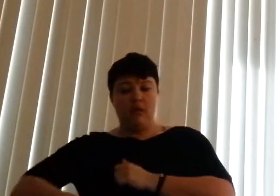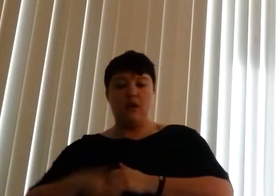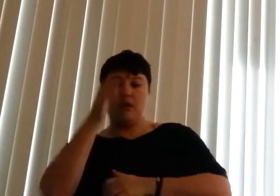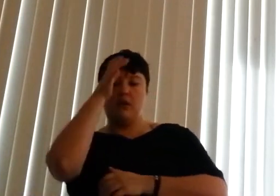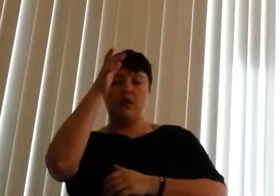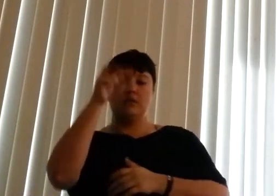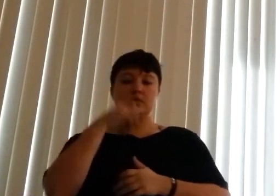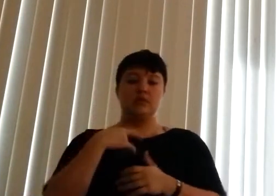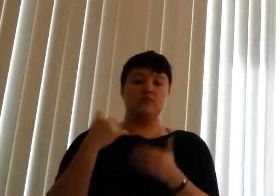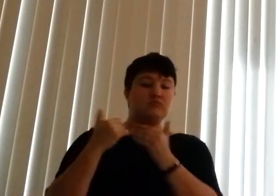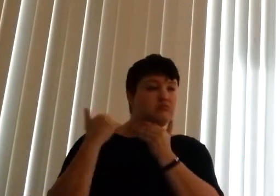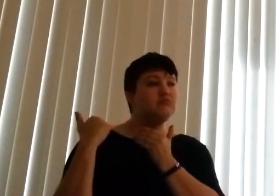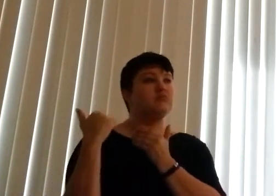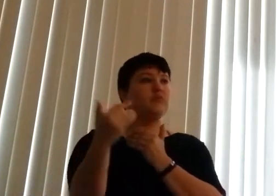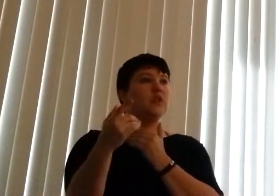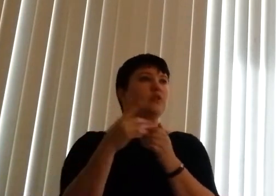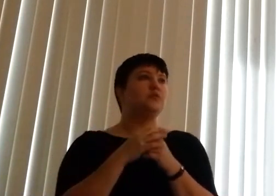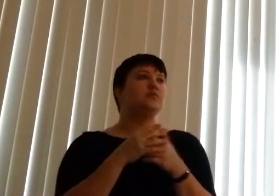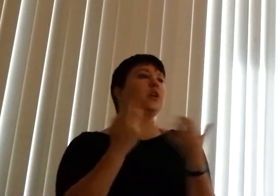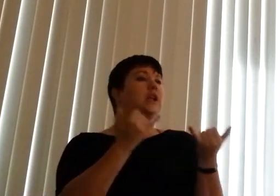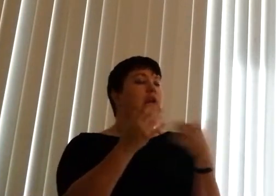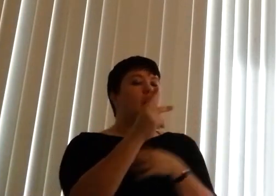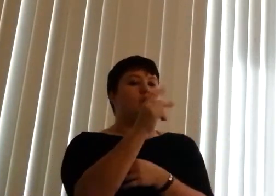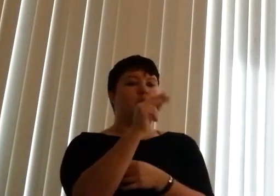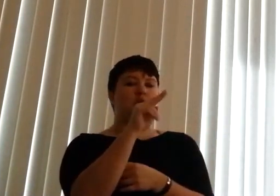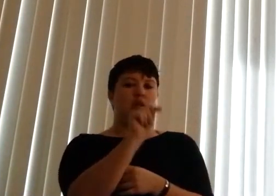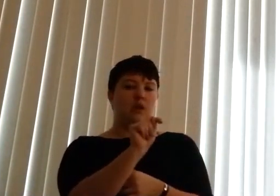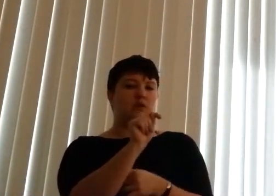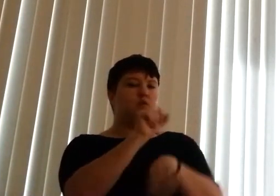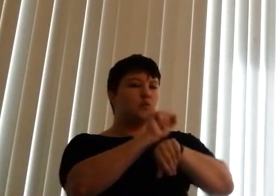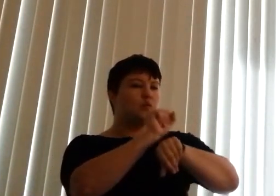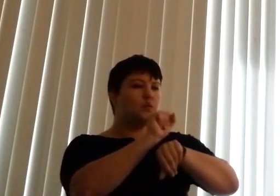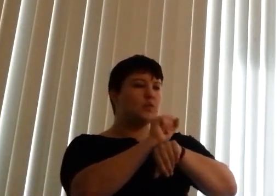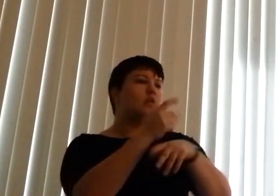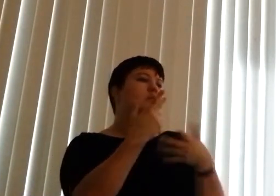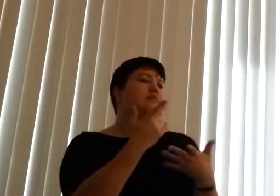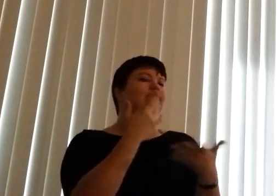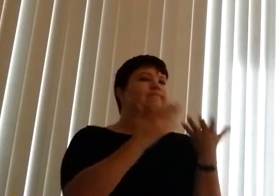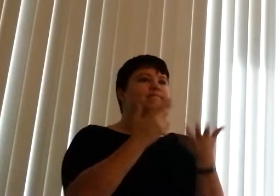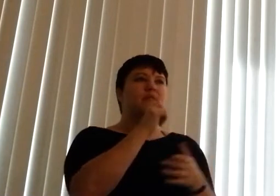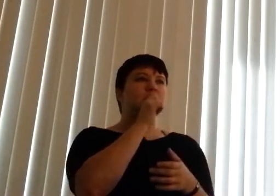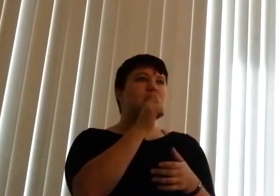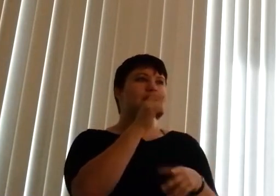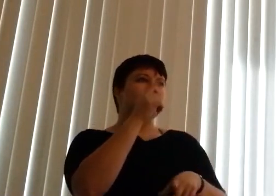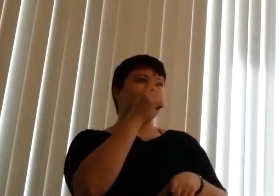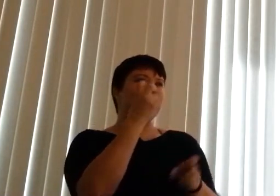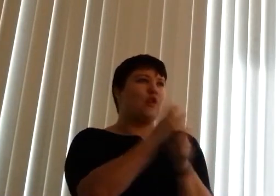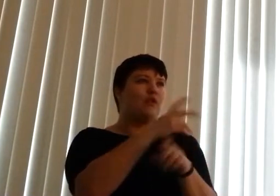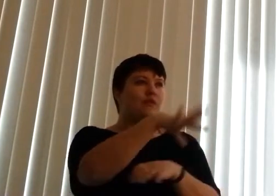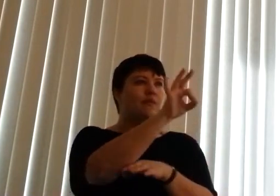Now, Kant's work might seem to be an unlikely place to find inspiration.